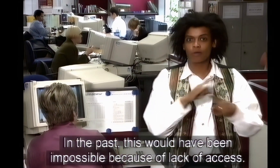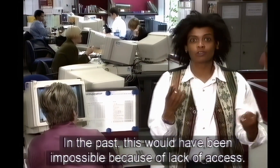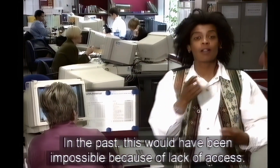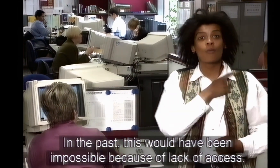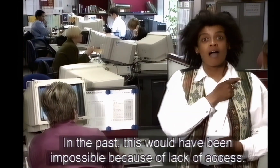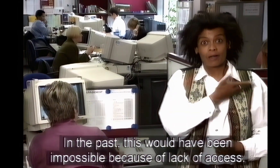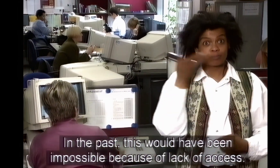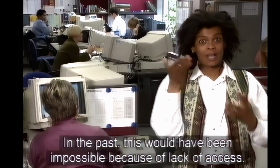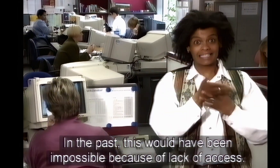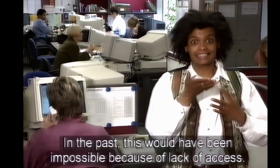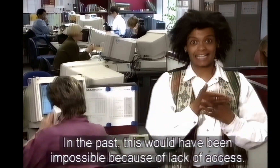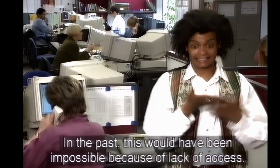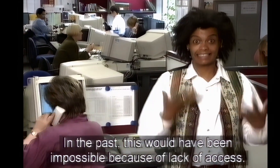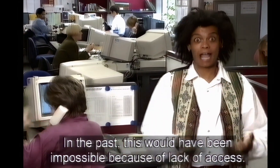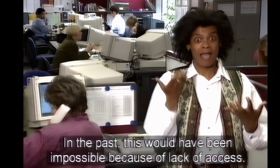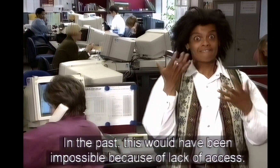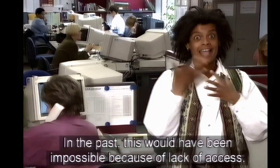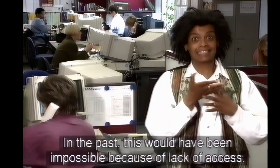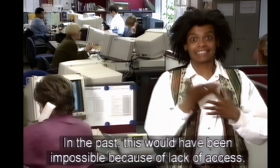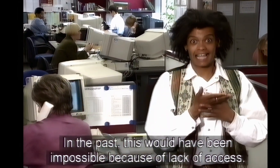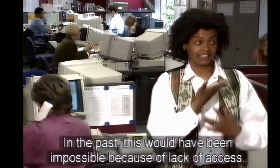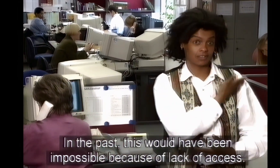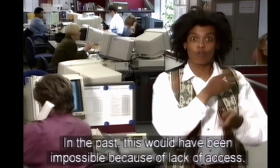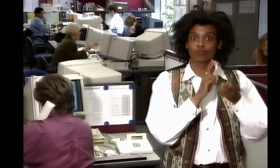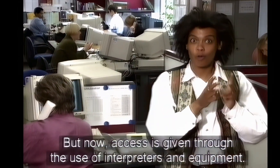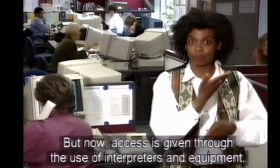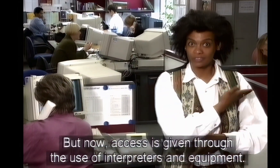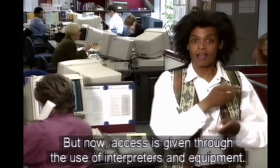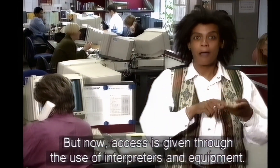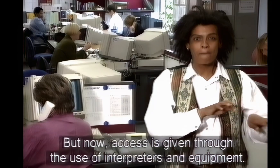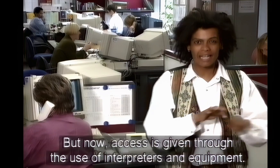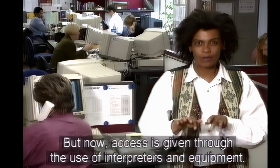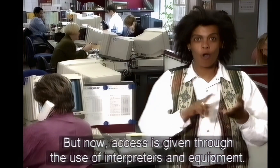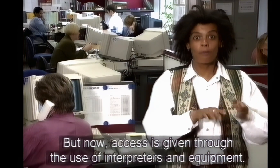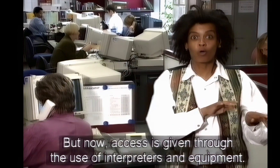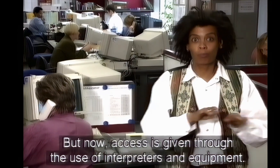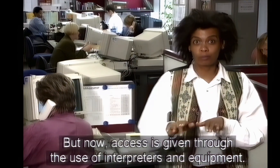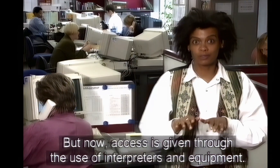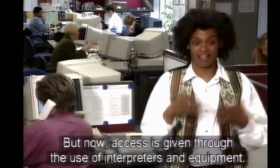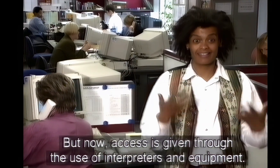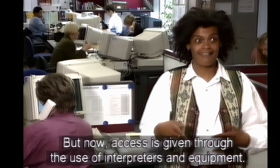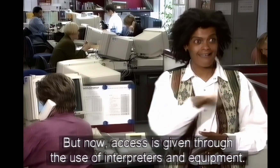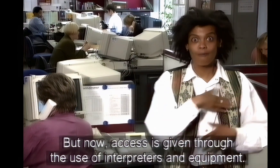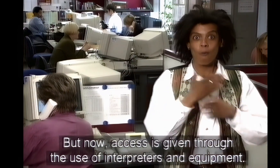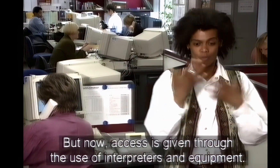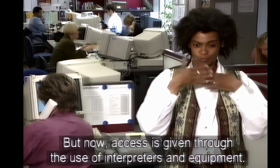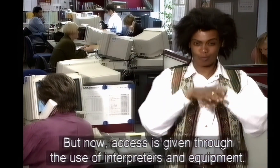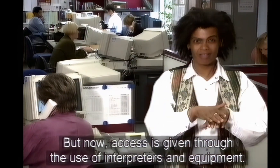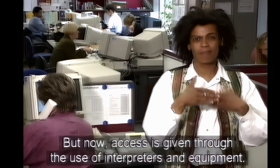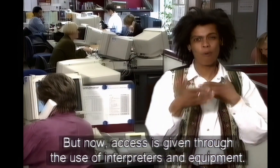been impossible because of the lack of access. But now access is given through the use of interpreters and equipment so that everyone can work together